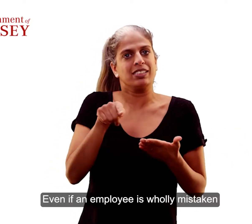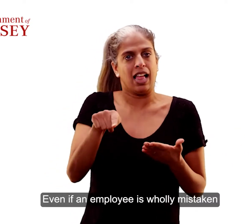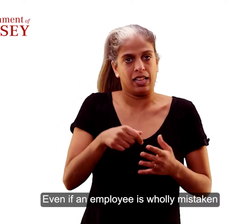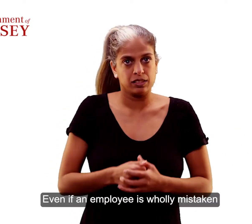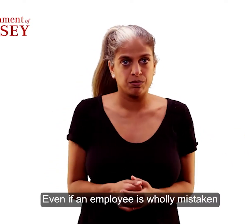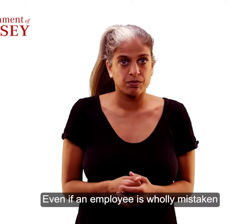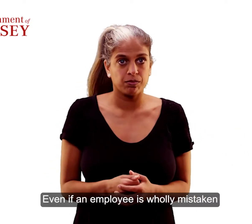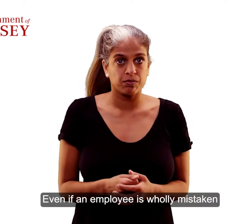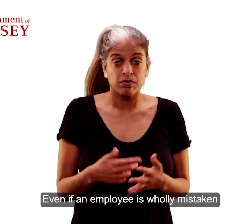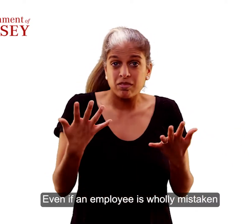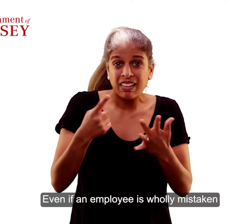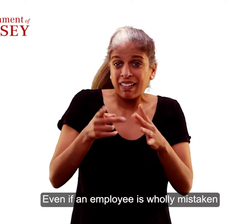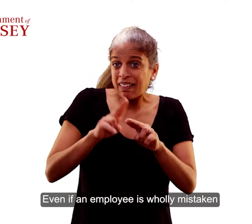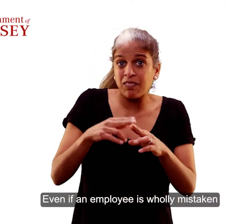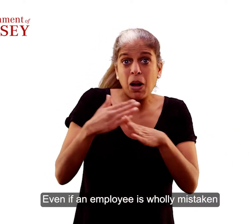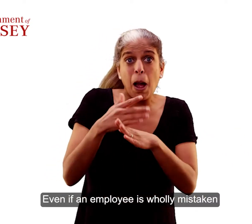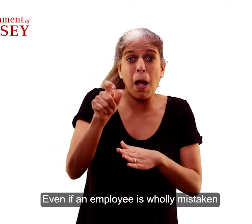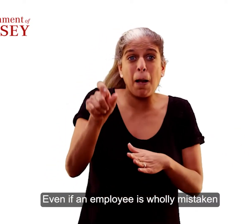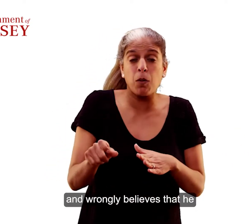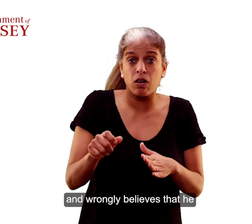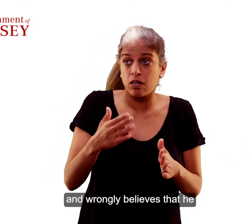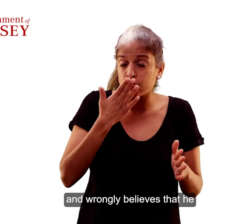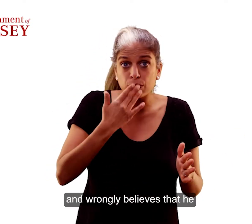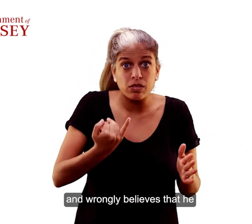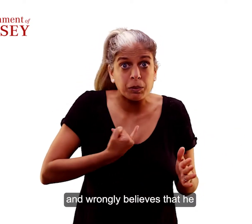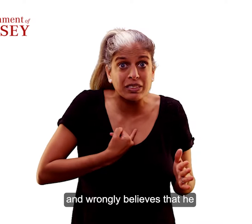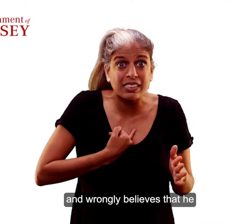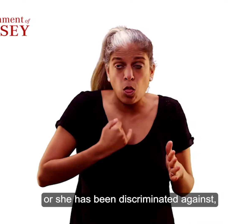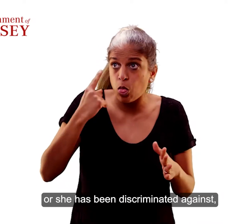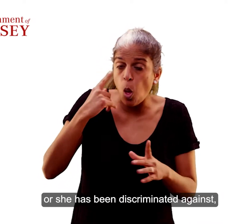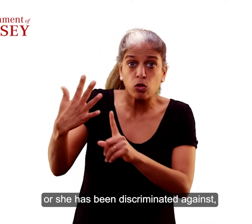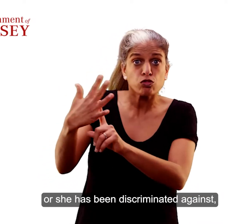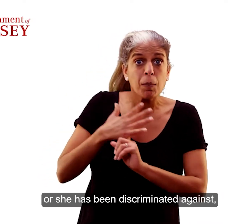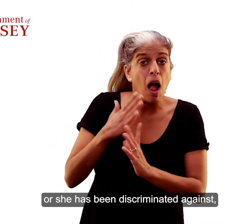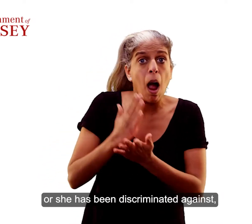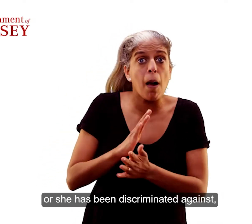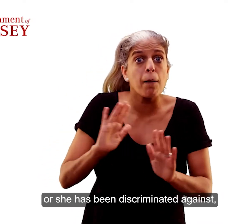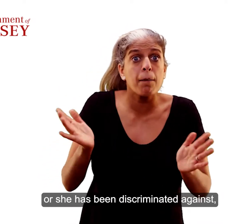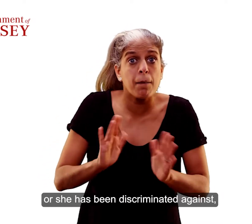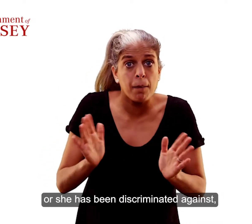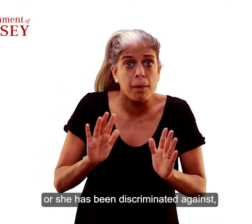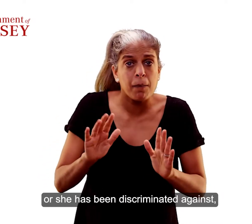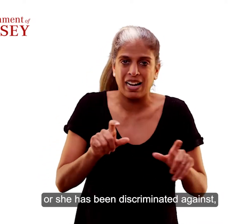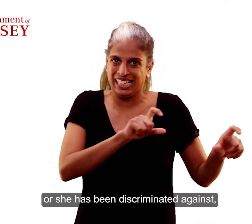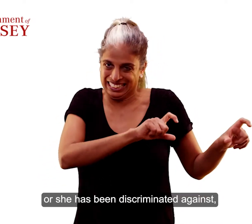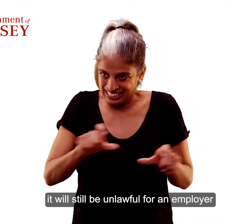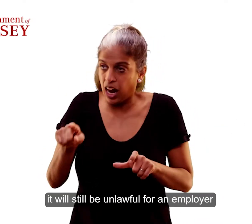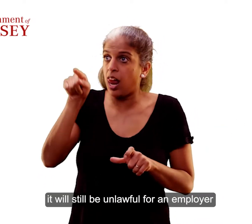an employee is wholly mistaken and wrongly believes that he or she has been discriminated against, it will still